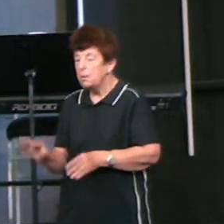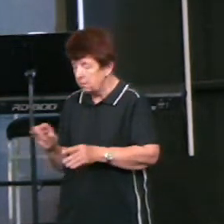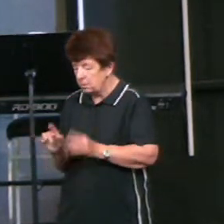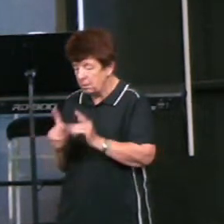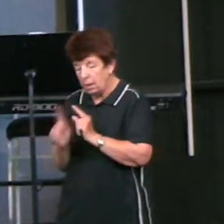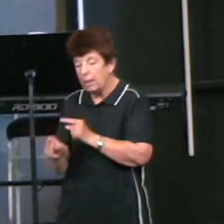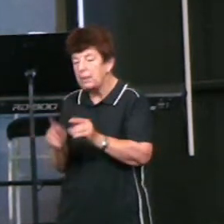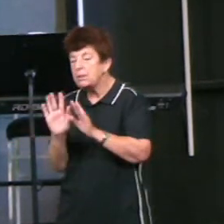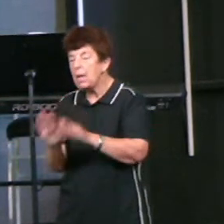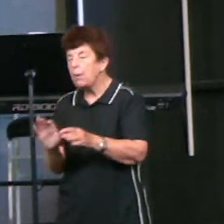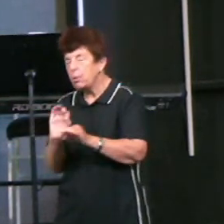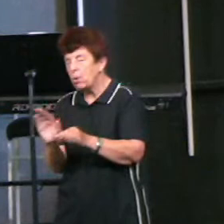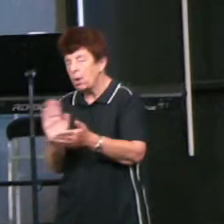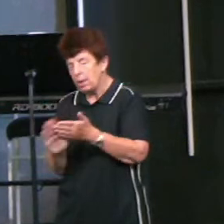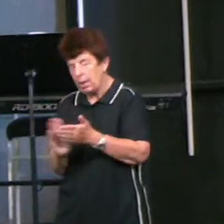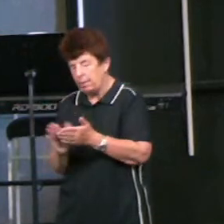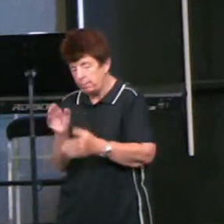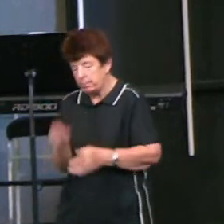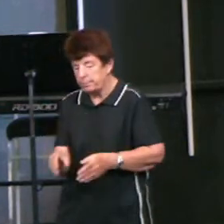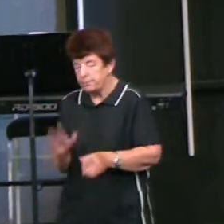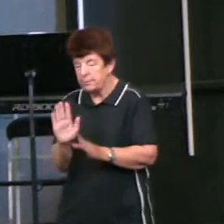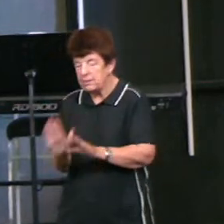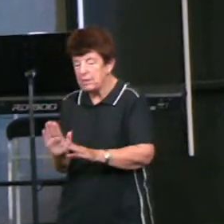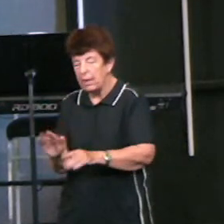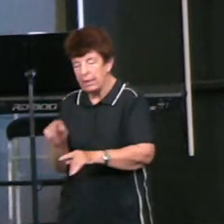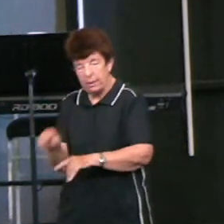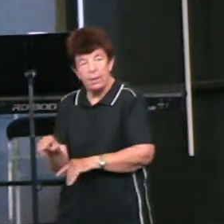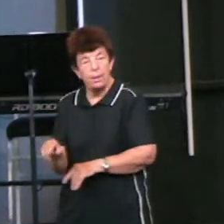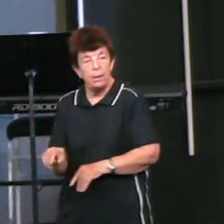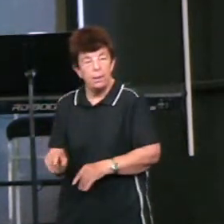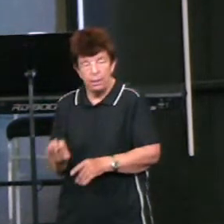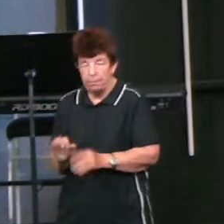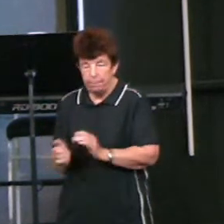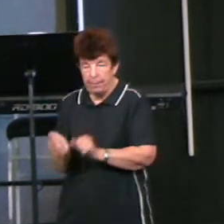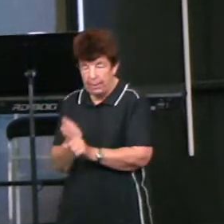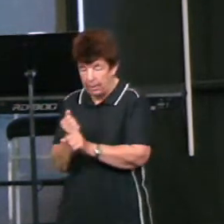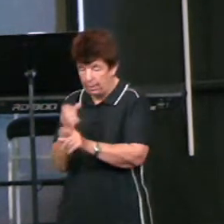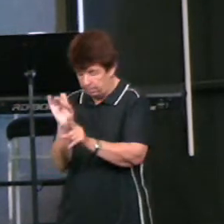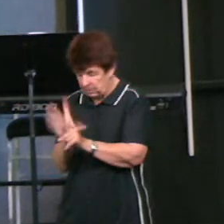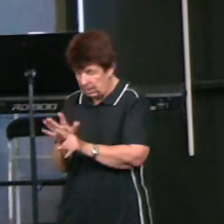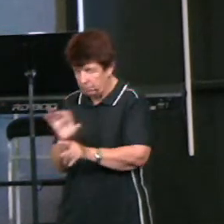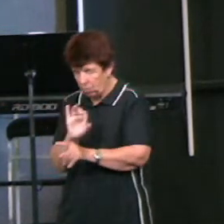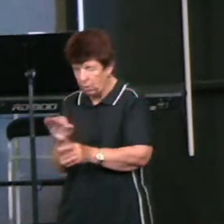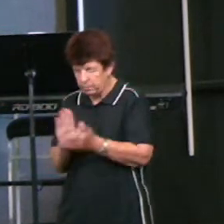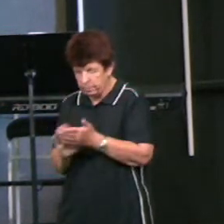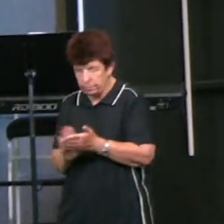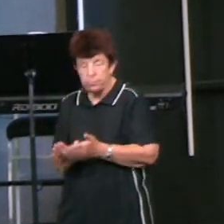unclean Jew. He stays there making himself unclean.